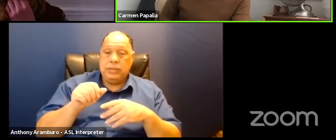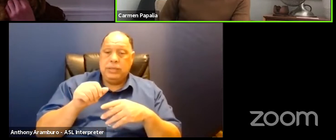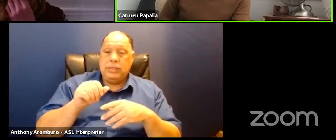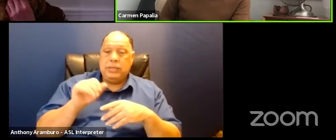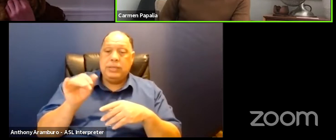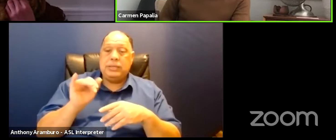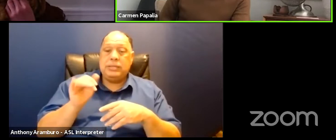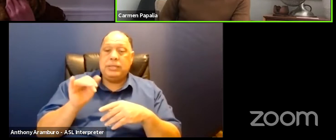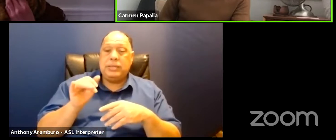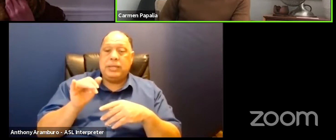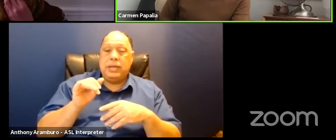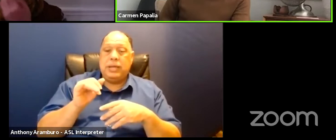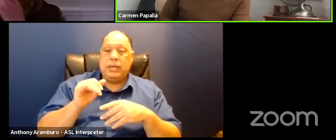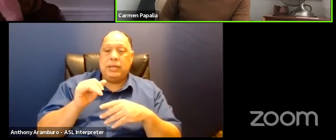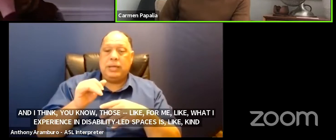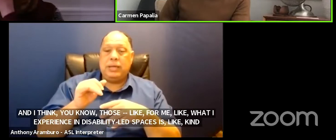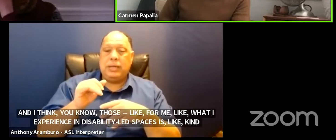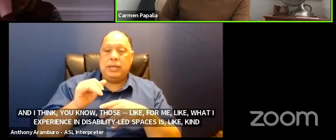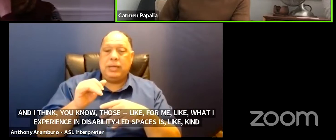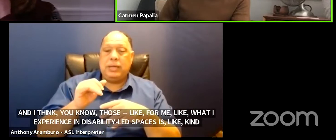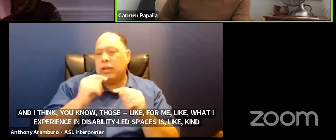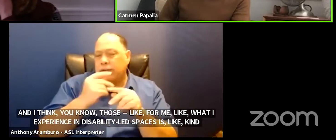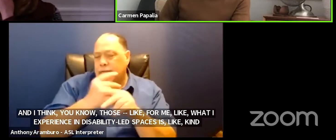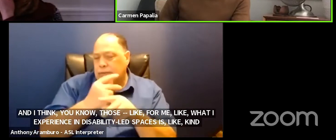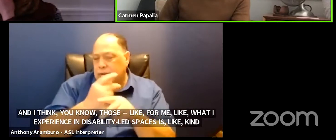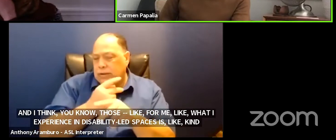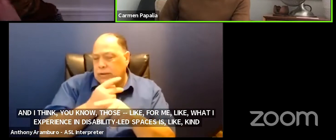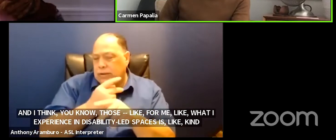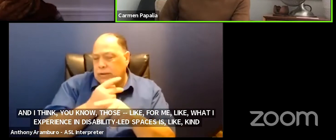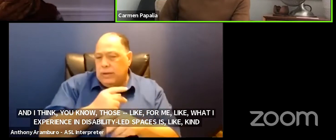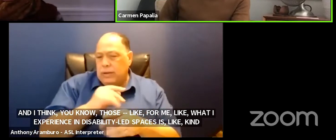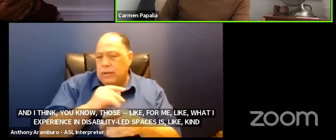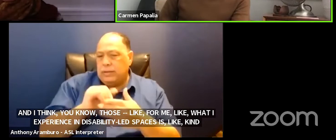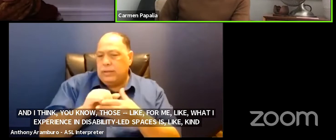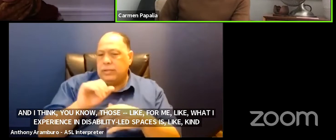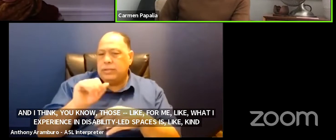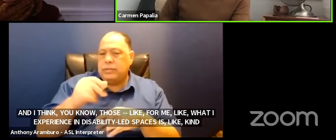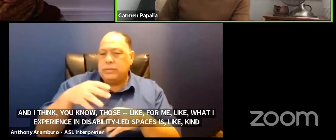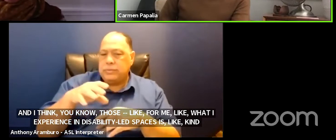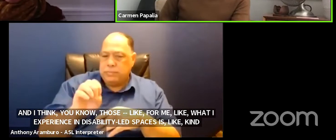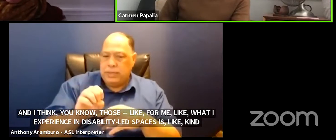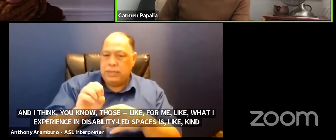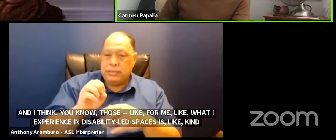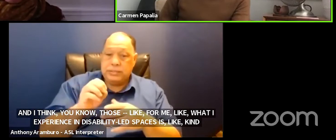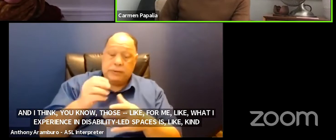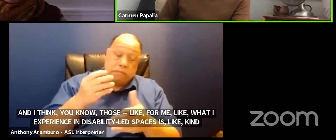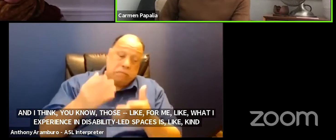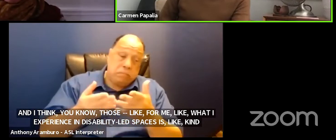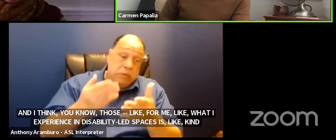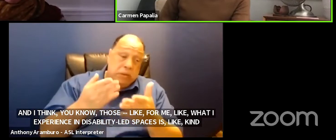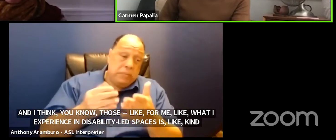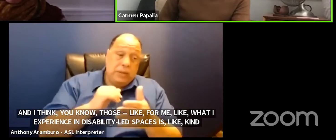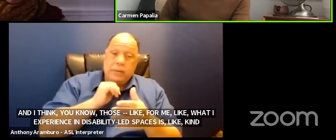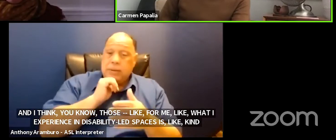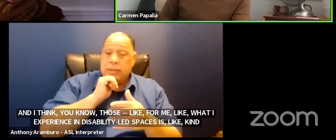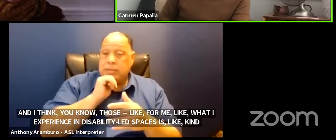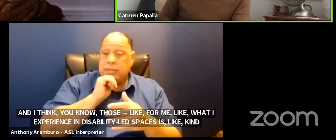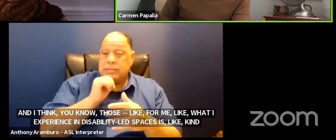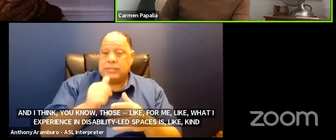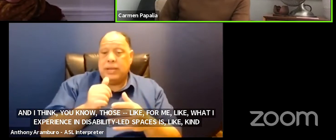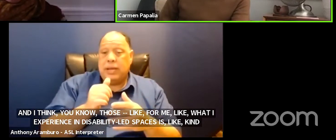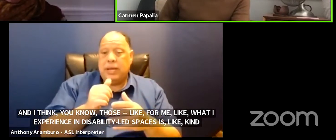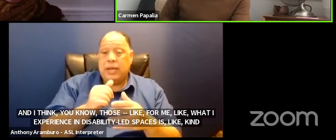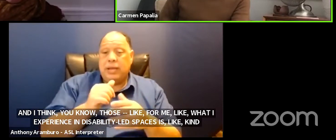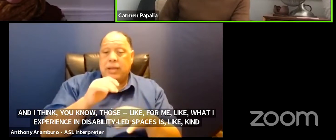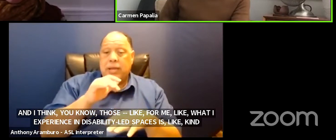of like it's prefiguring you know, this space that there might not be a context